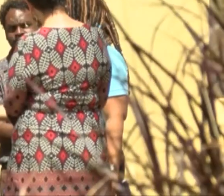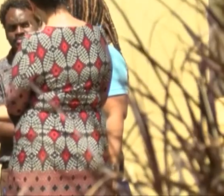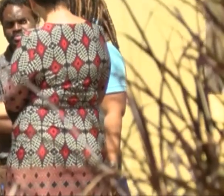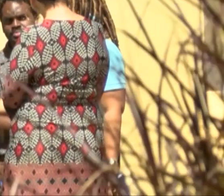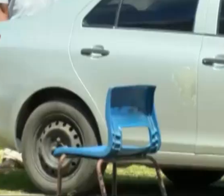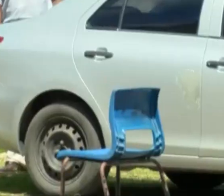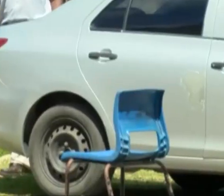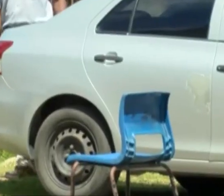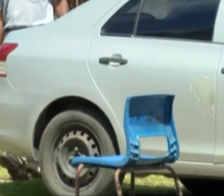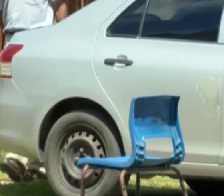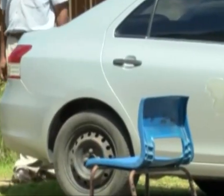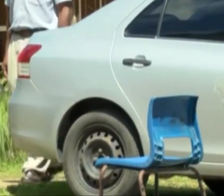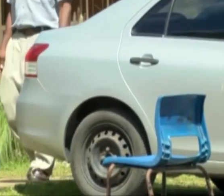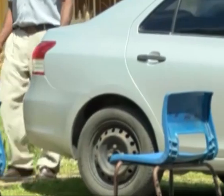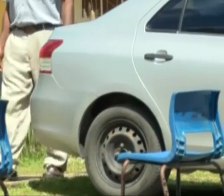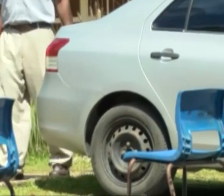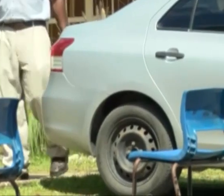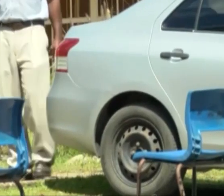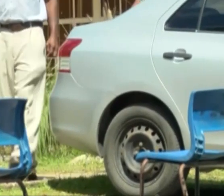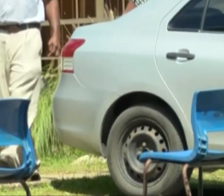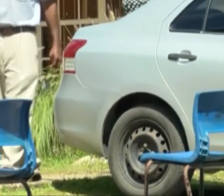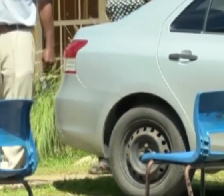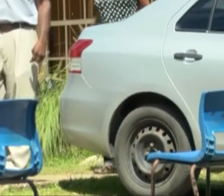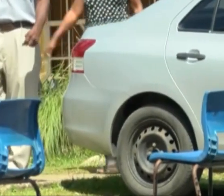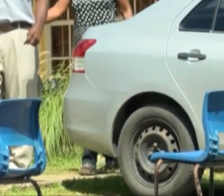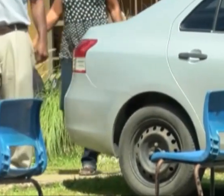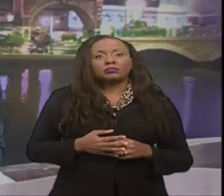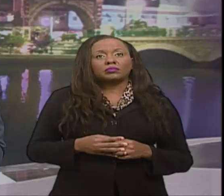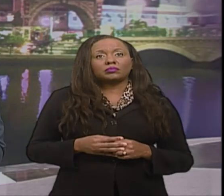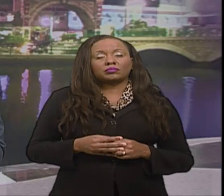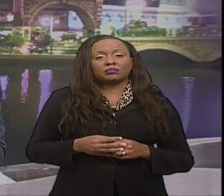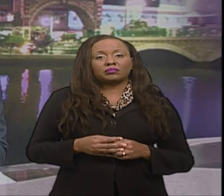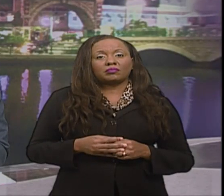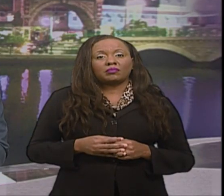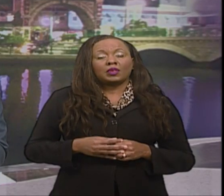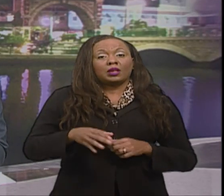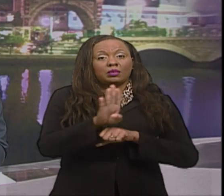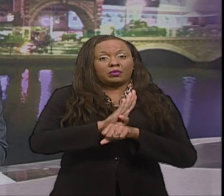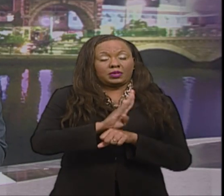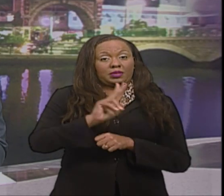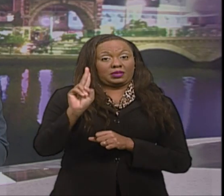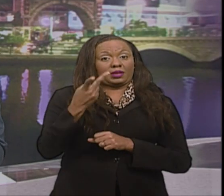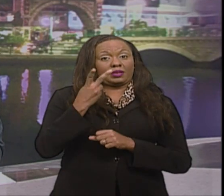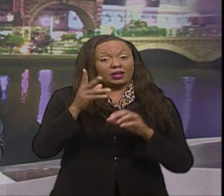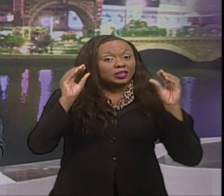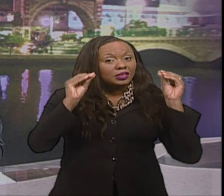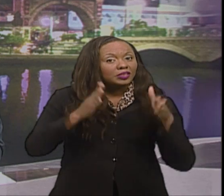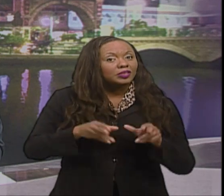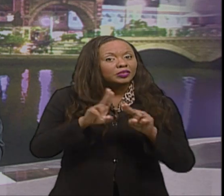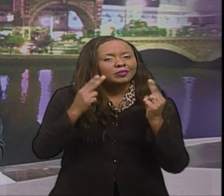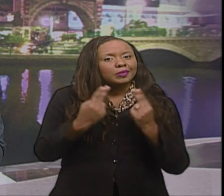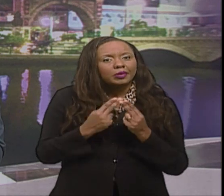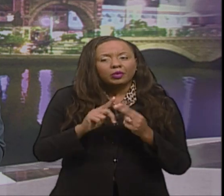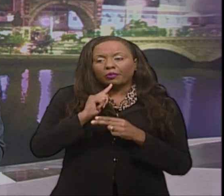the Education Ministry. Kareem Smith, Cbc News. The Barbados Secondary Teachers Union is